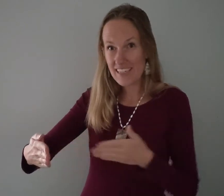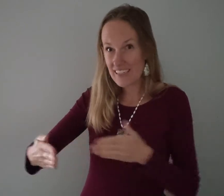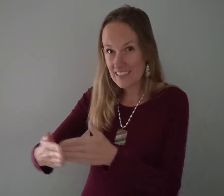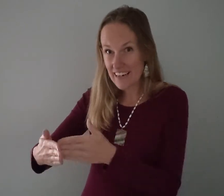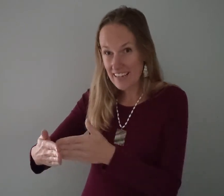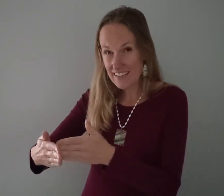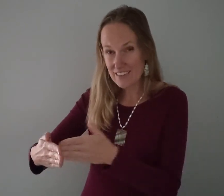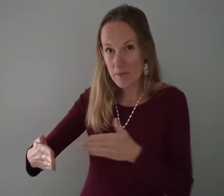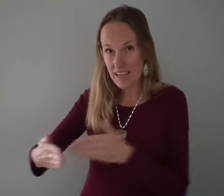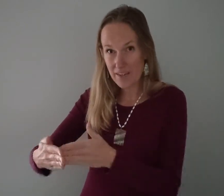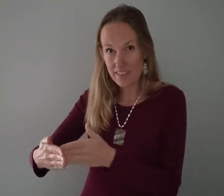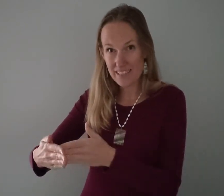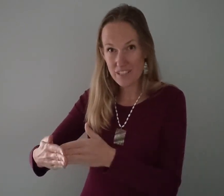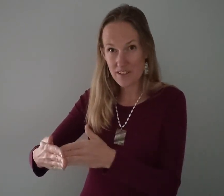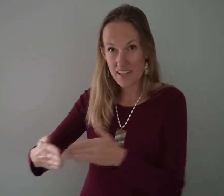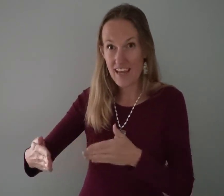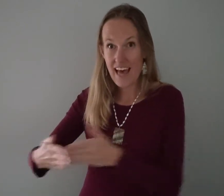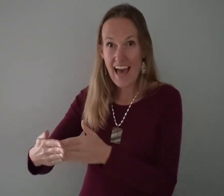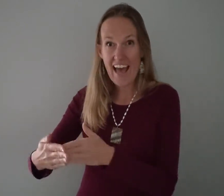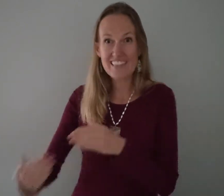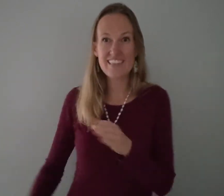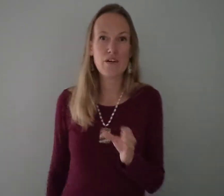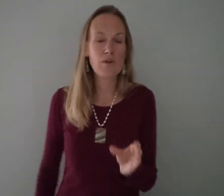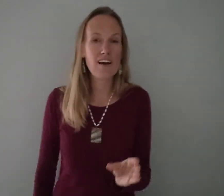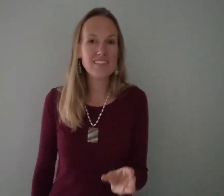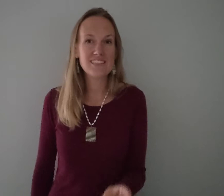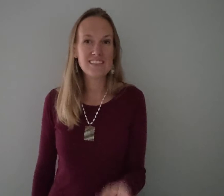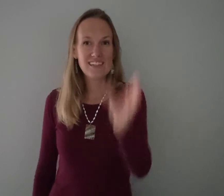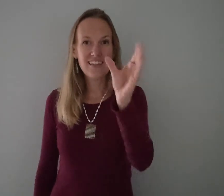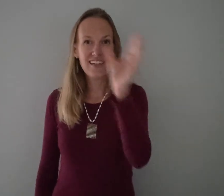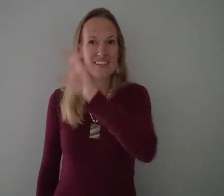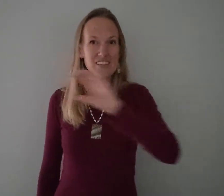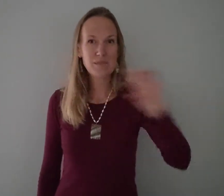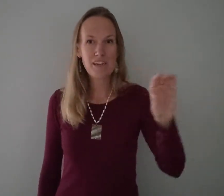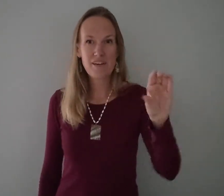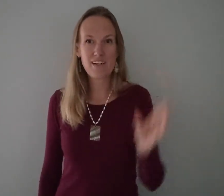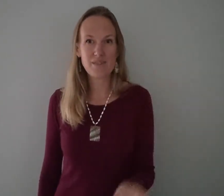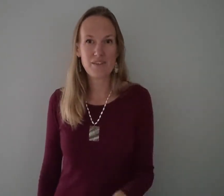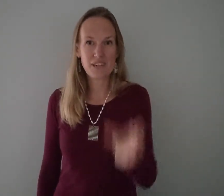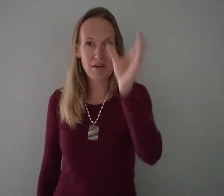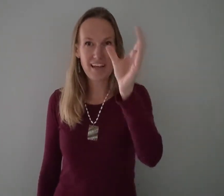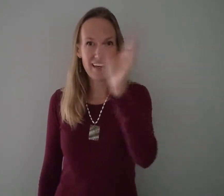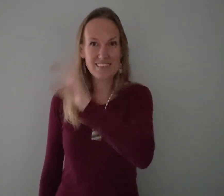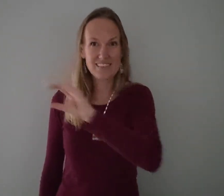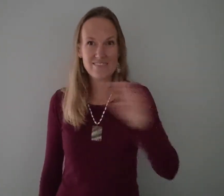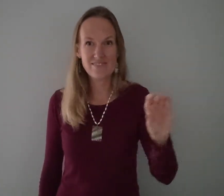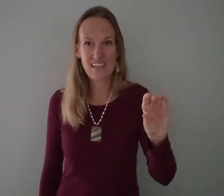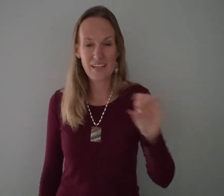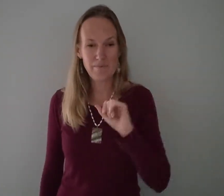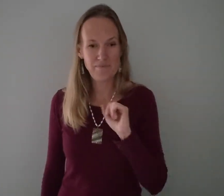and your dominant hand runs into it. At, and then cross. You just make a cross with your dominant hand, okay?